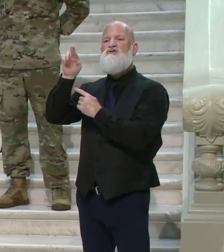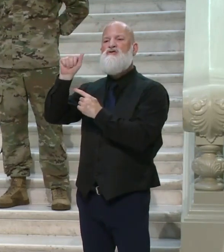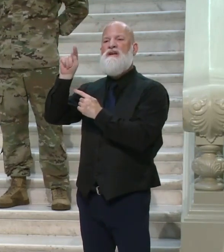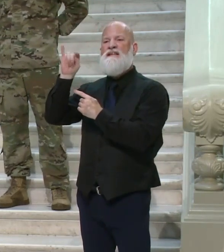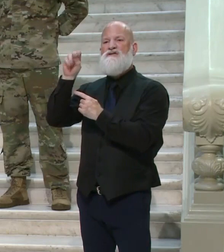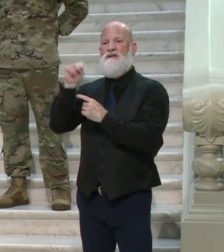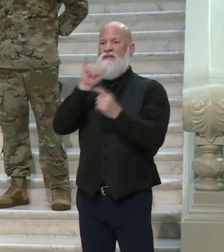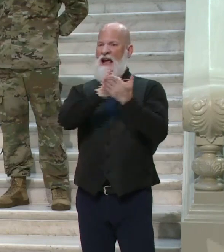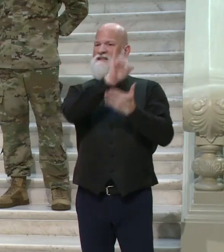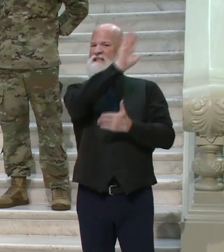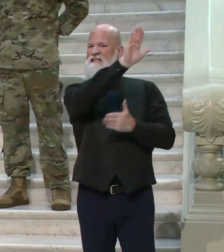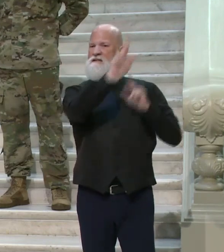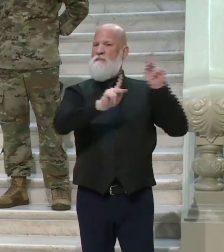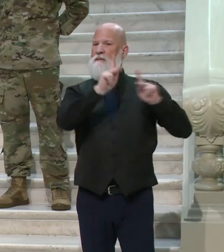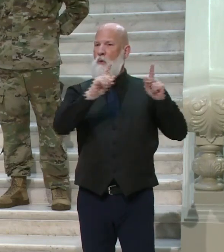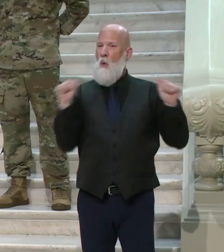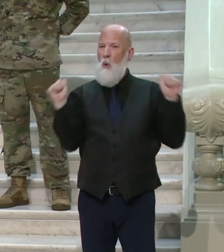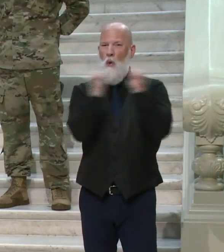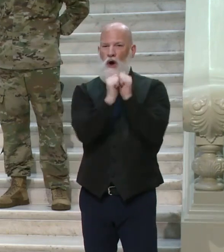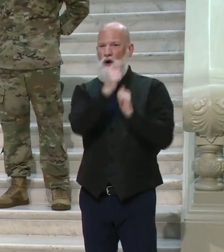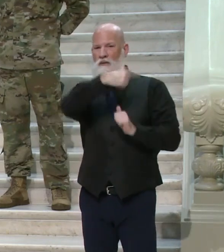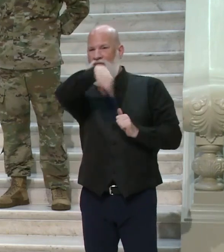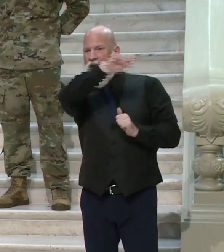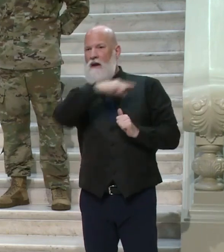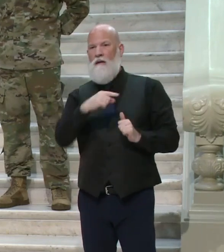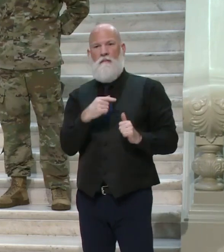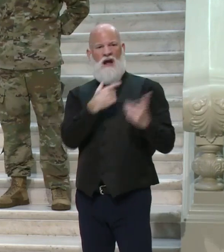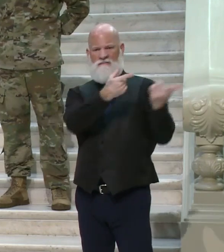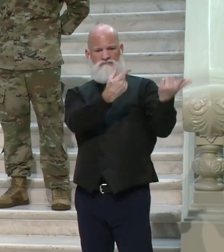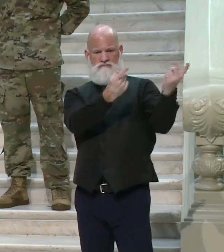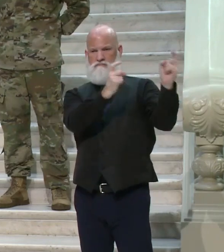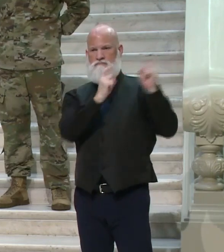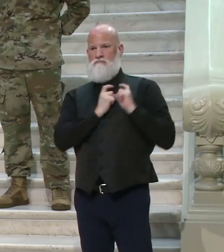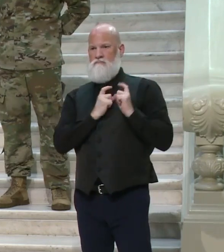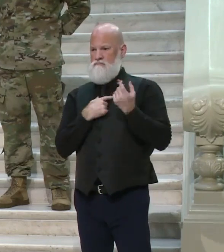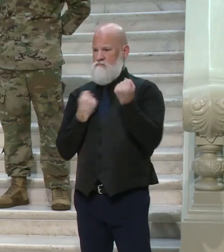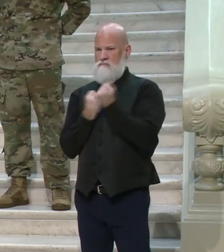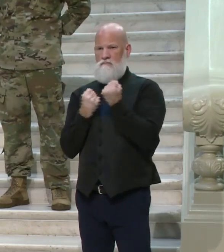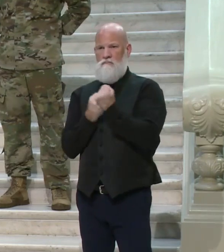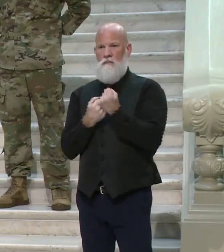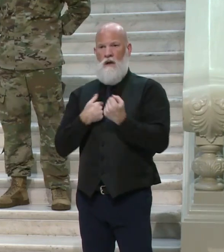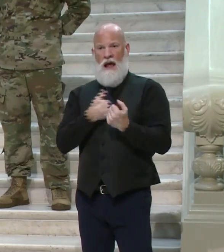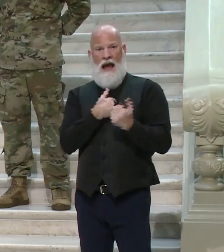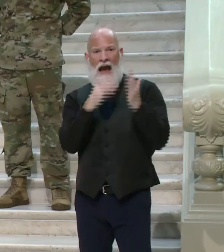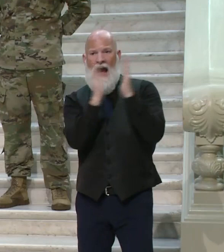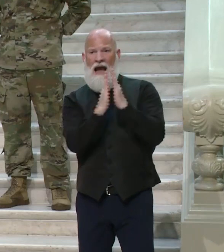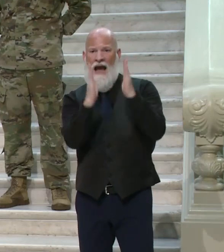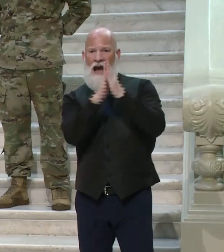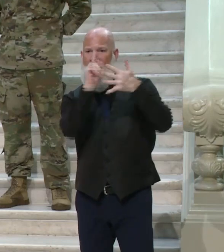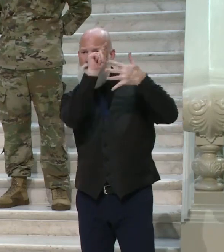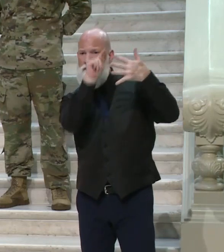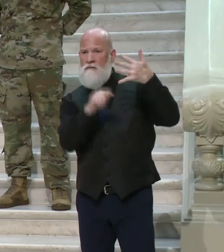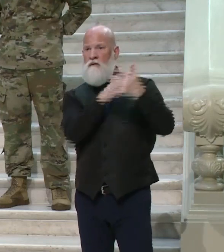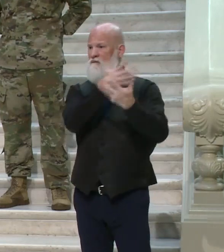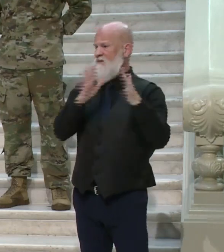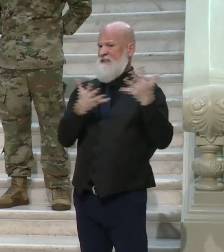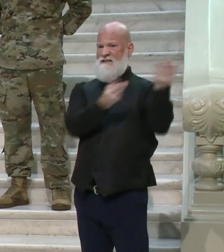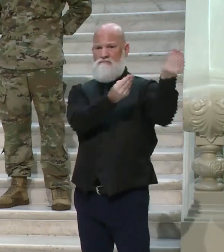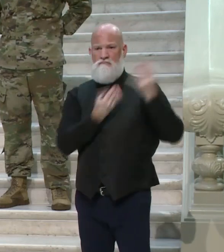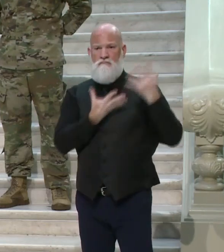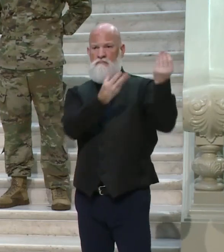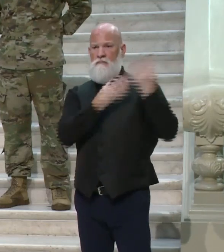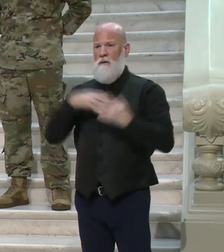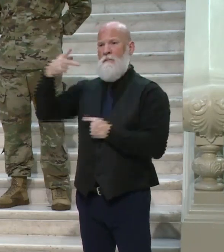of regards. We haven't had to ask them for a lot of things. We have, they have delivered PPE, which we needed. Thankfully, I think we got